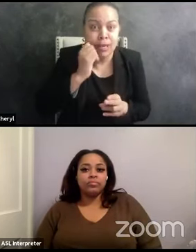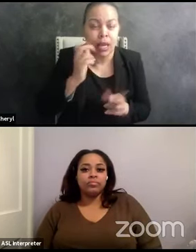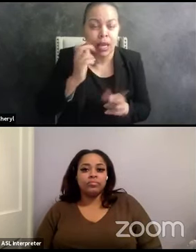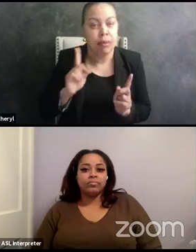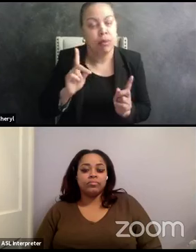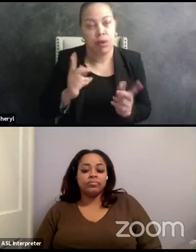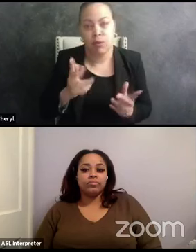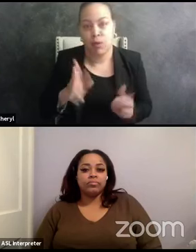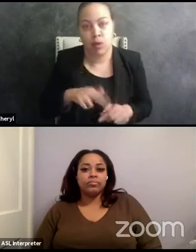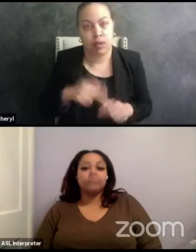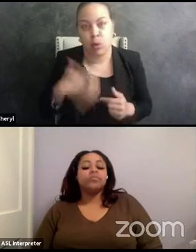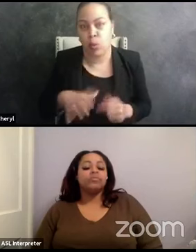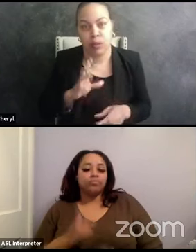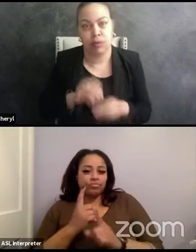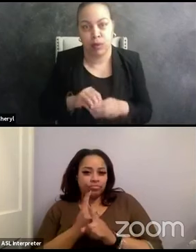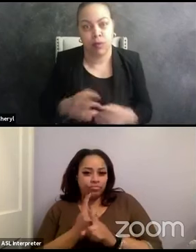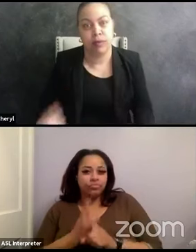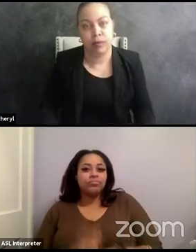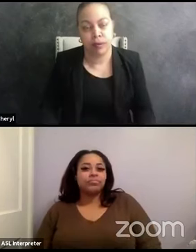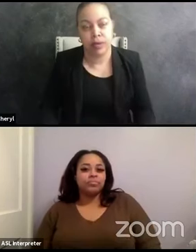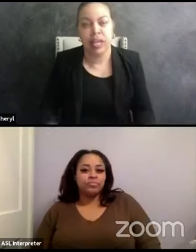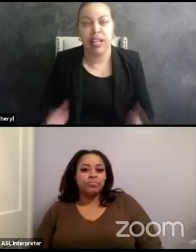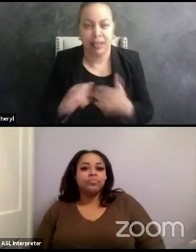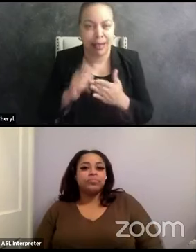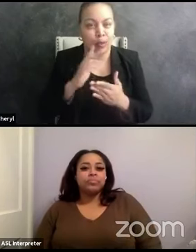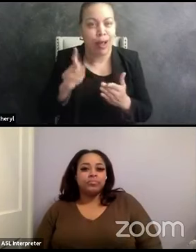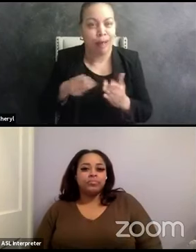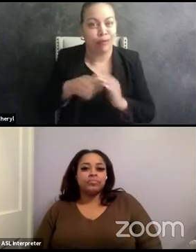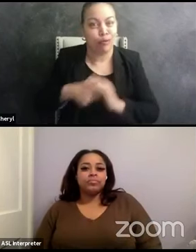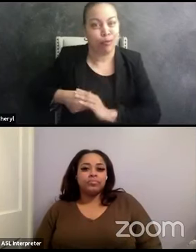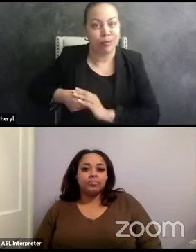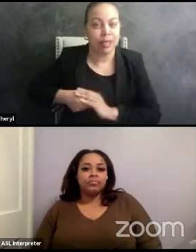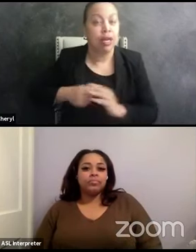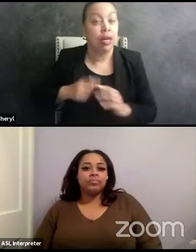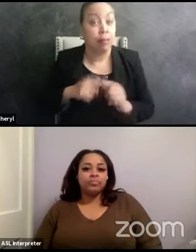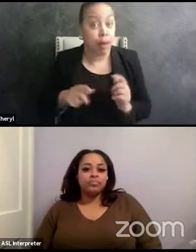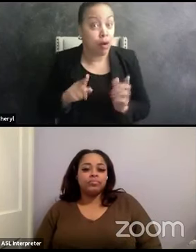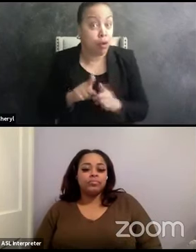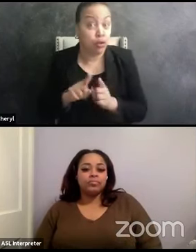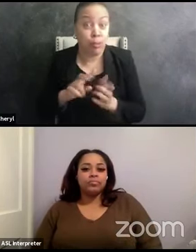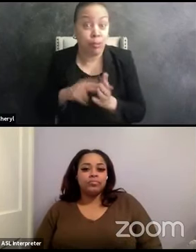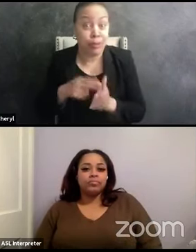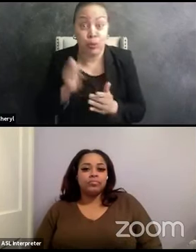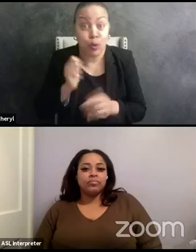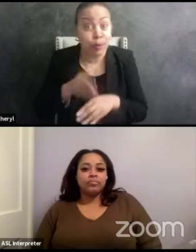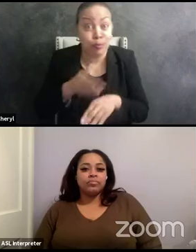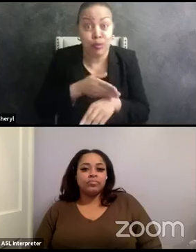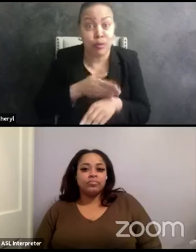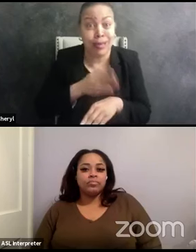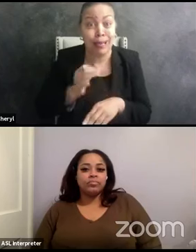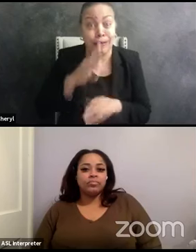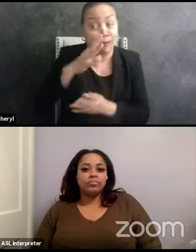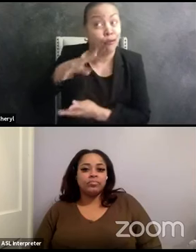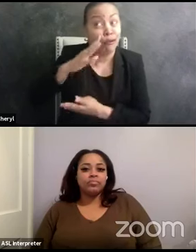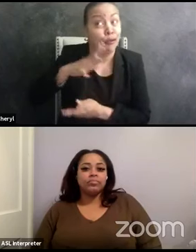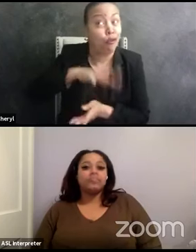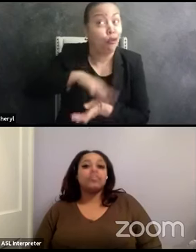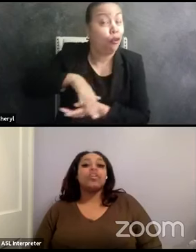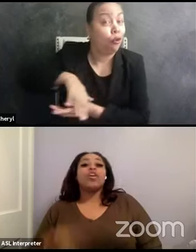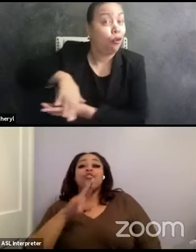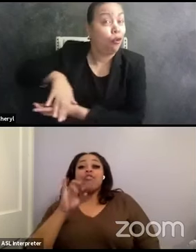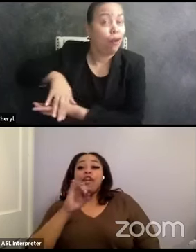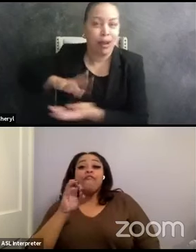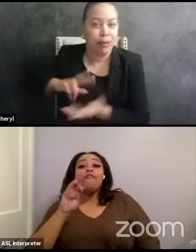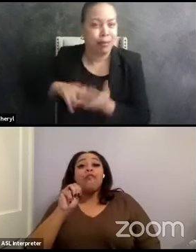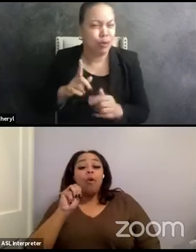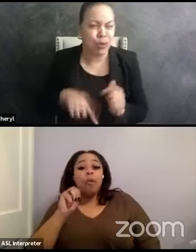of it. right. And so, but it also means you can't improve it, right? If you're never talking about it, if you're never talking about what it Reform actually white is,